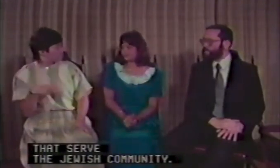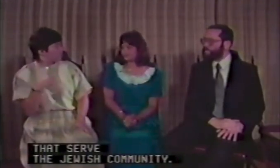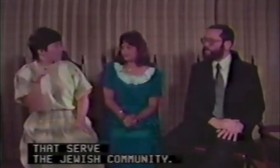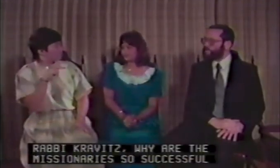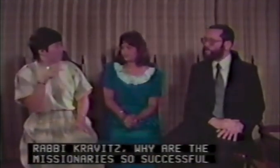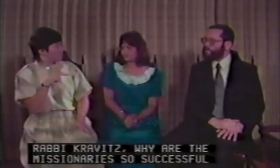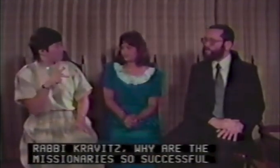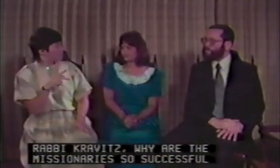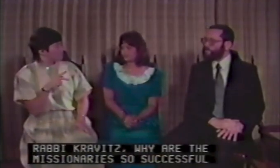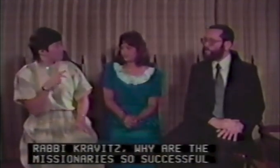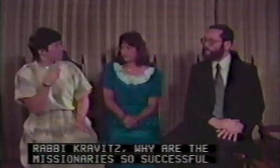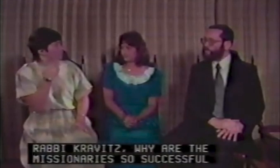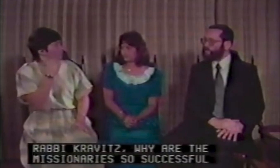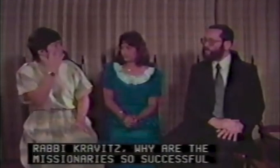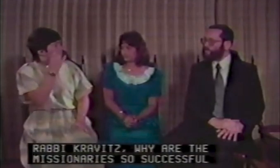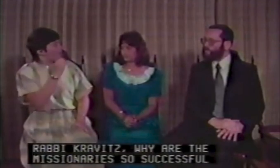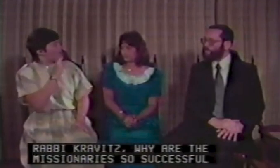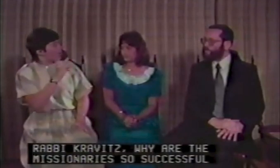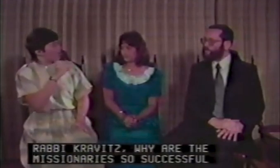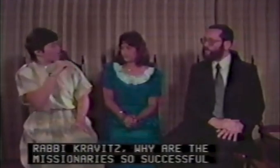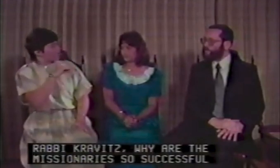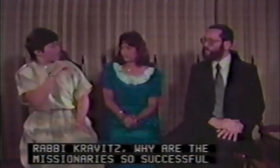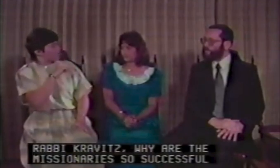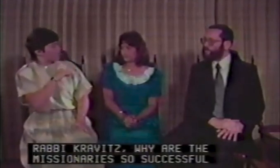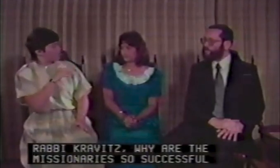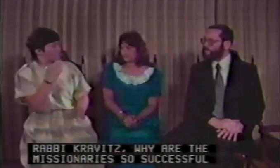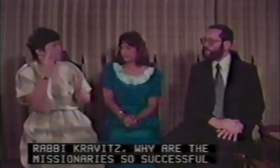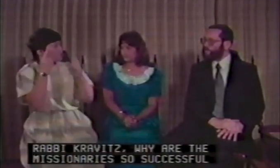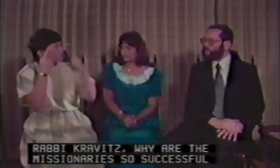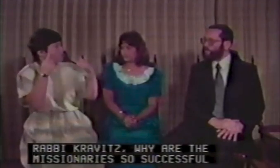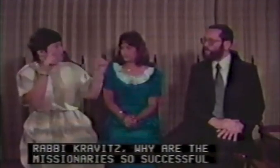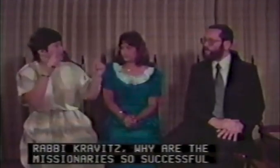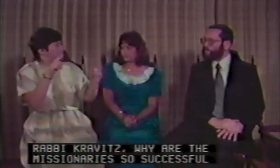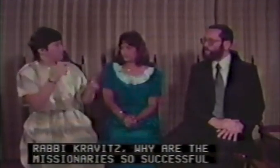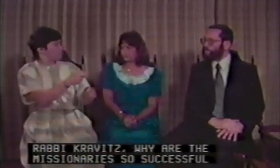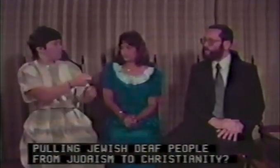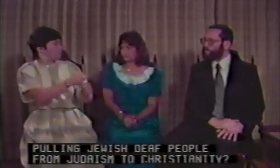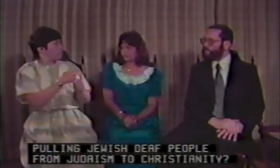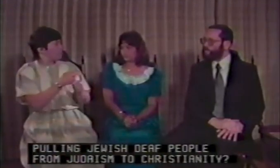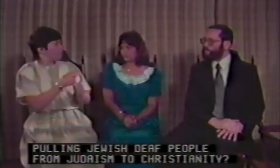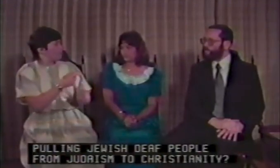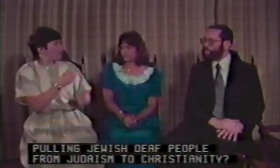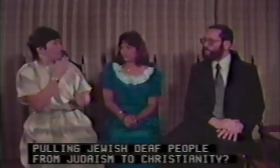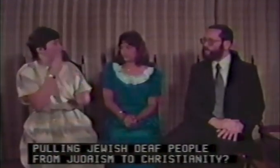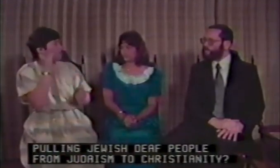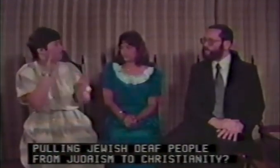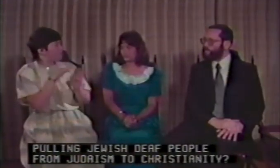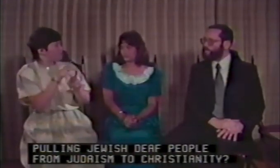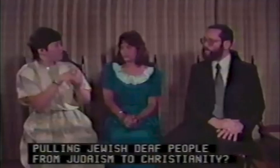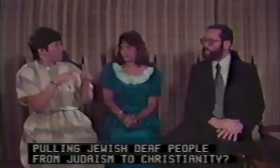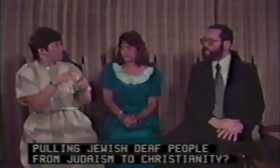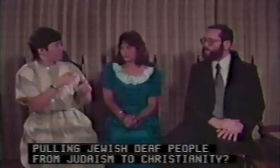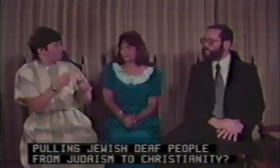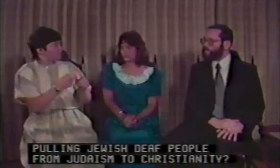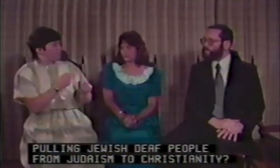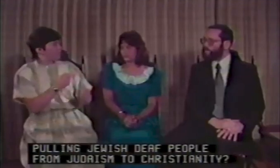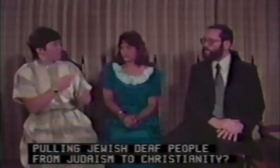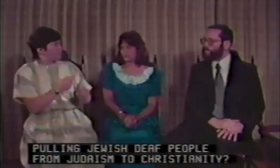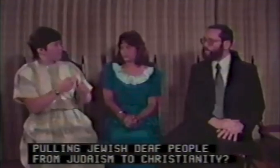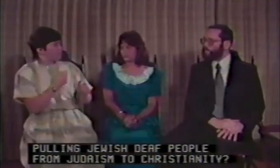Rabbi Kravitz, why are the missionaries so successful pulling away Jewish deaf people